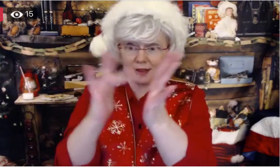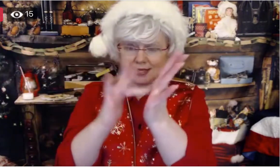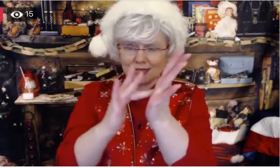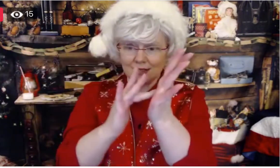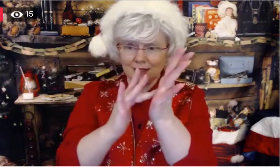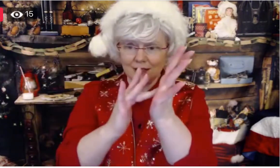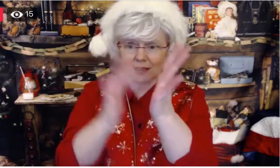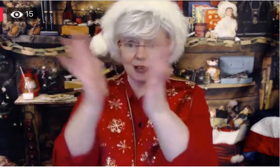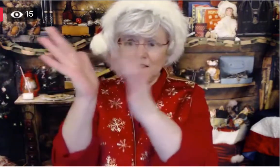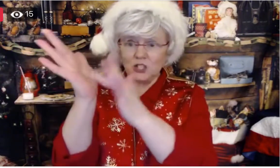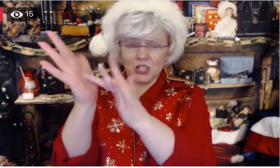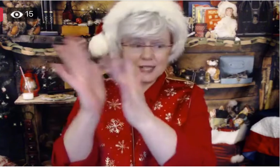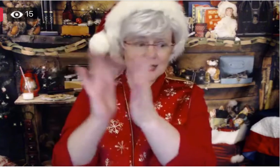hands. Jesus.